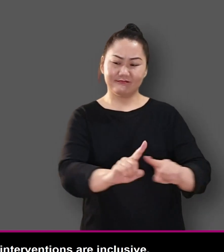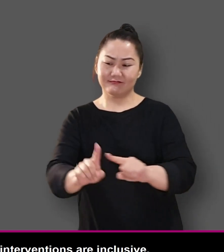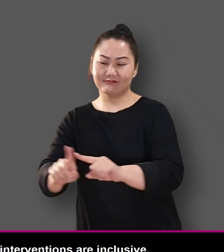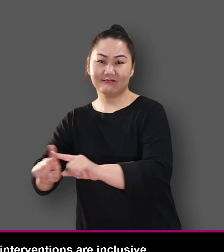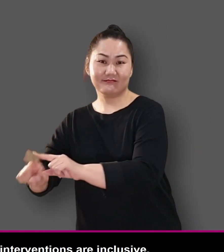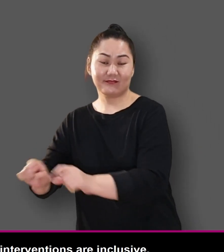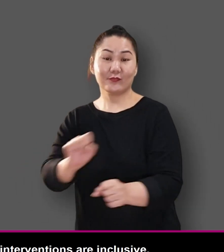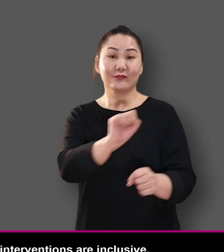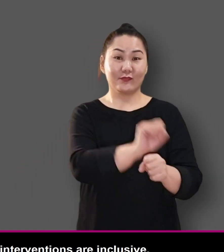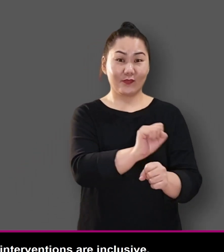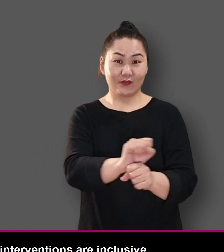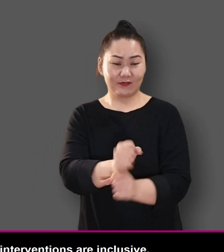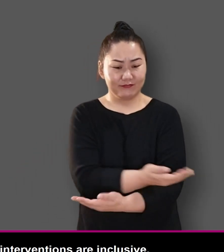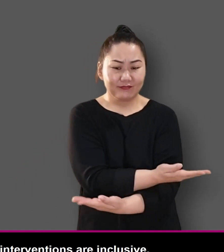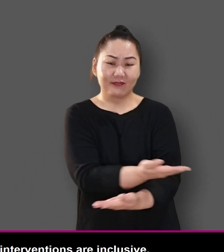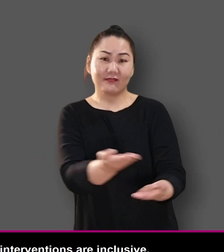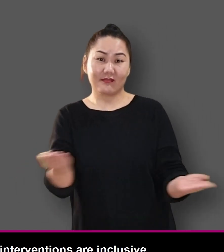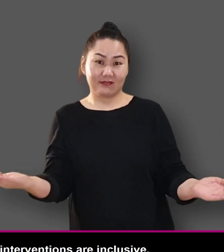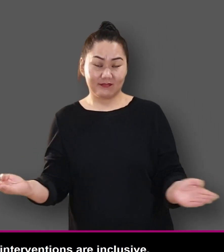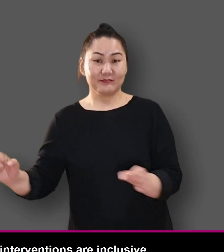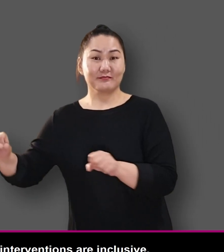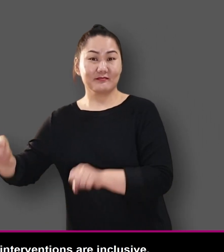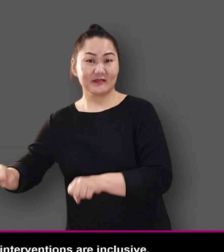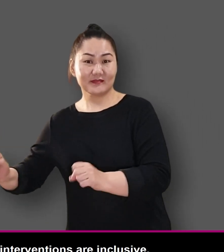and other livelihoods interventions are inclusive.